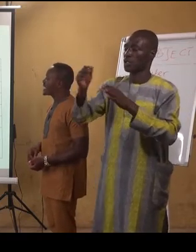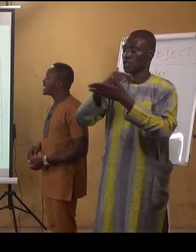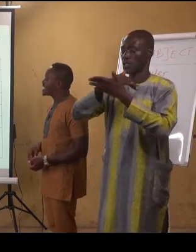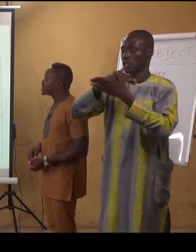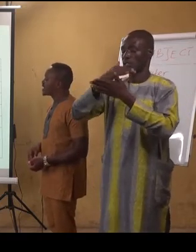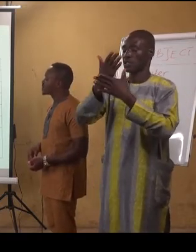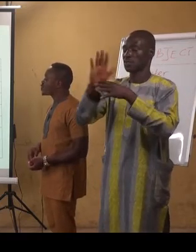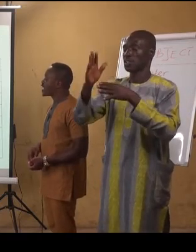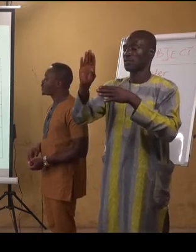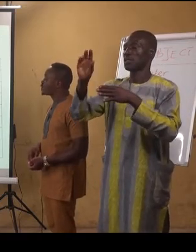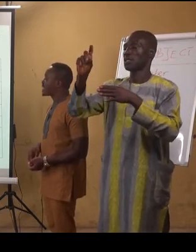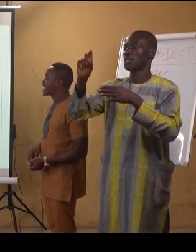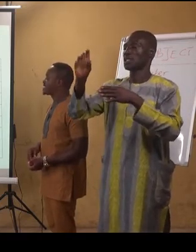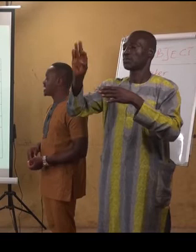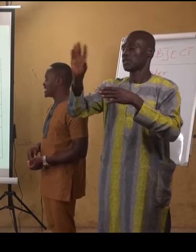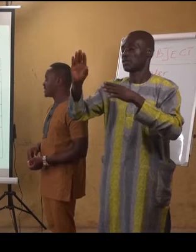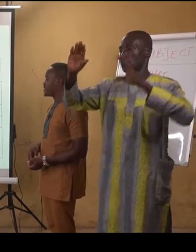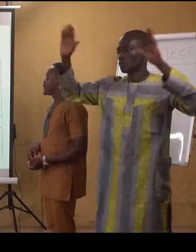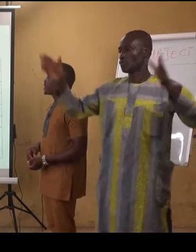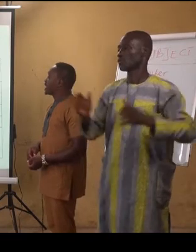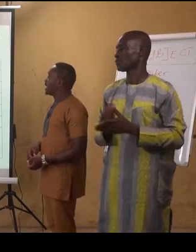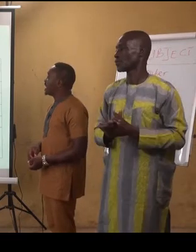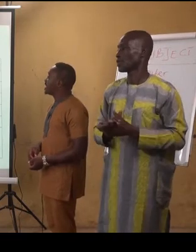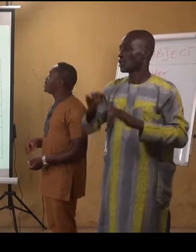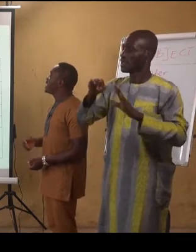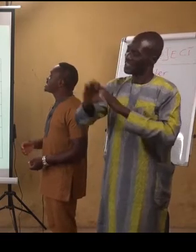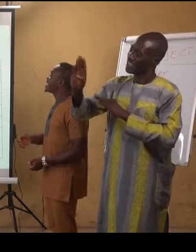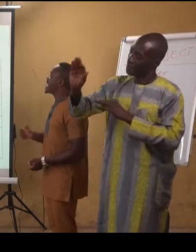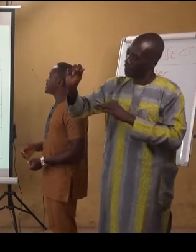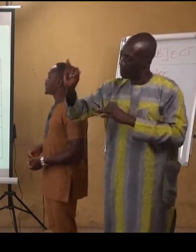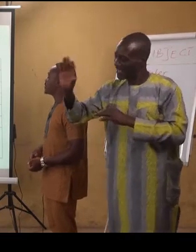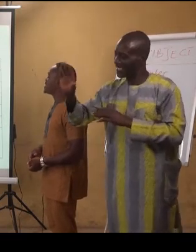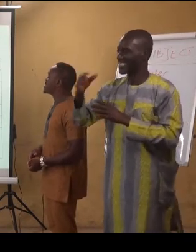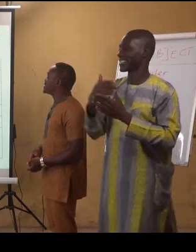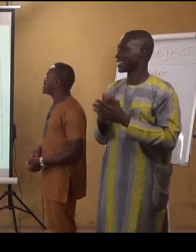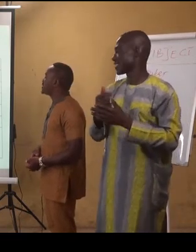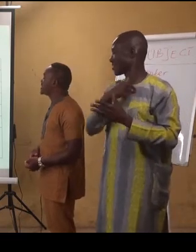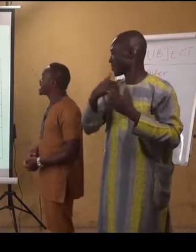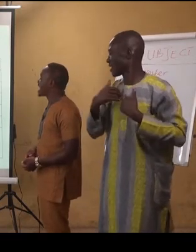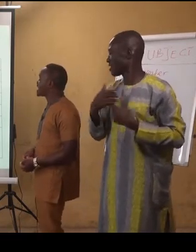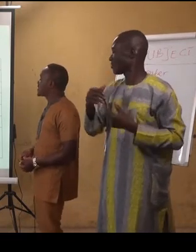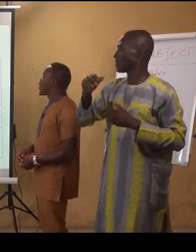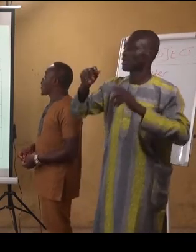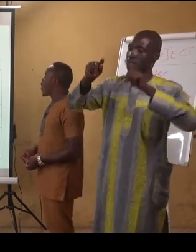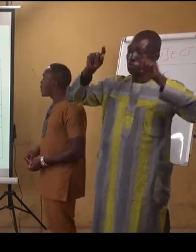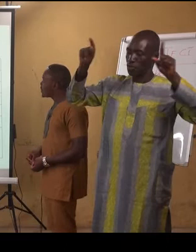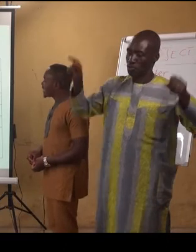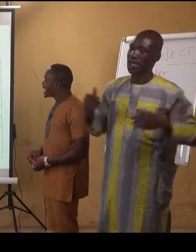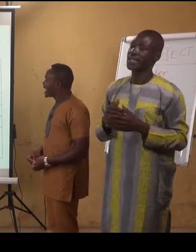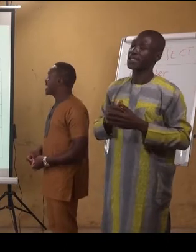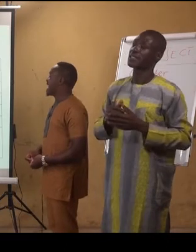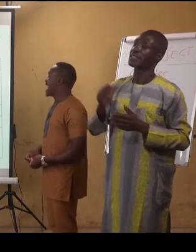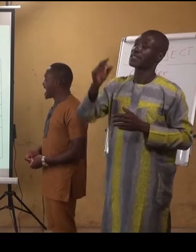open bracket x minus y close bracket 3. In basic expression, it is written as